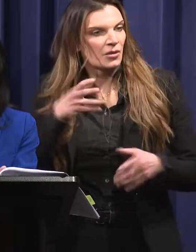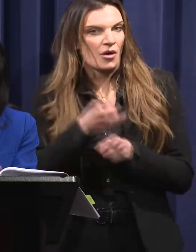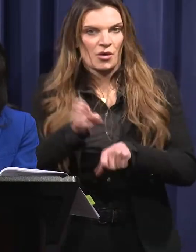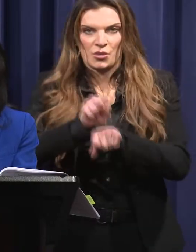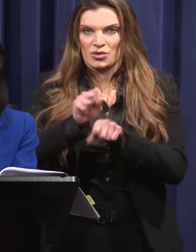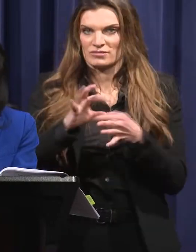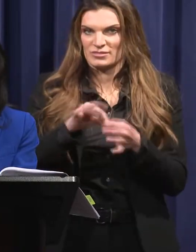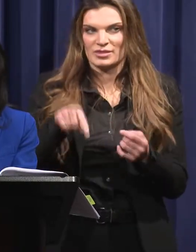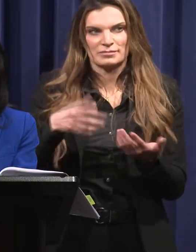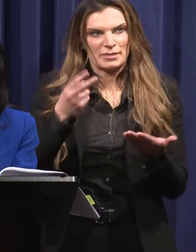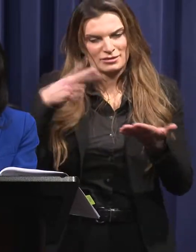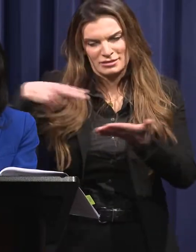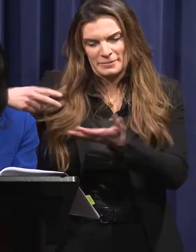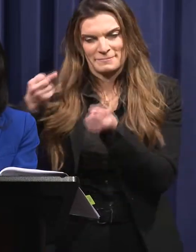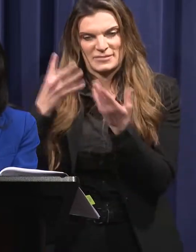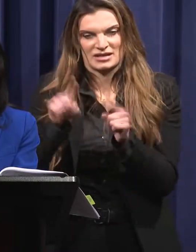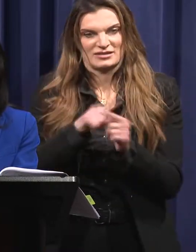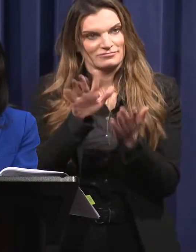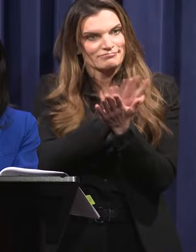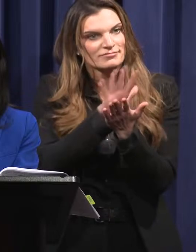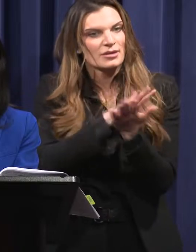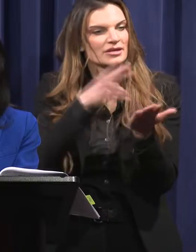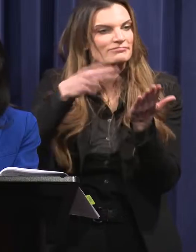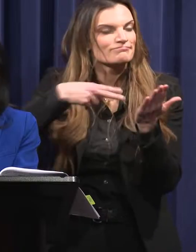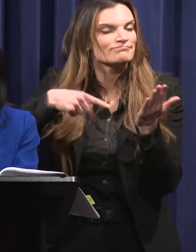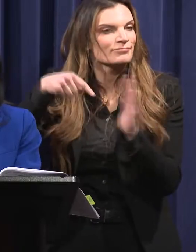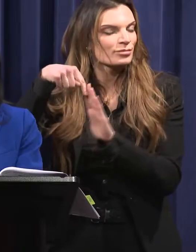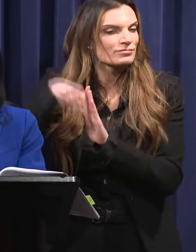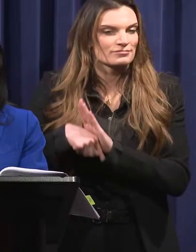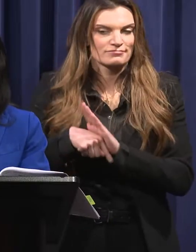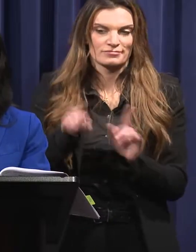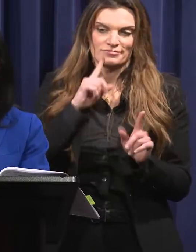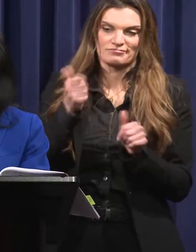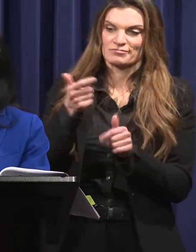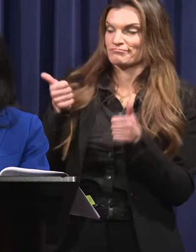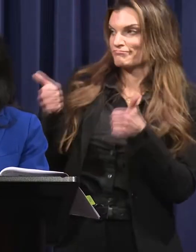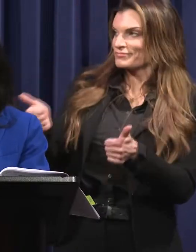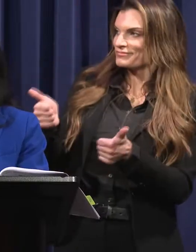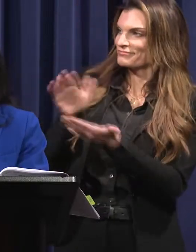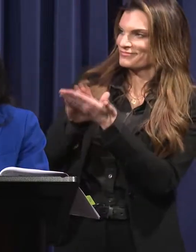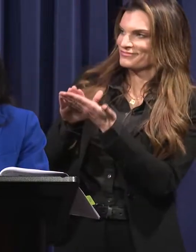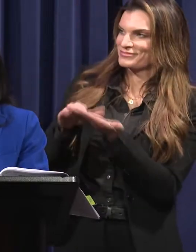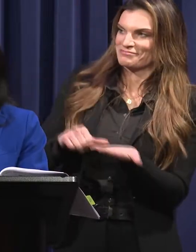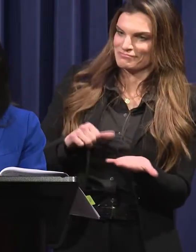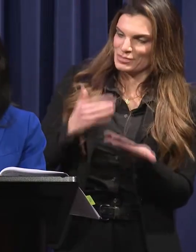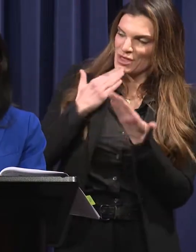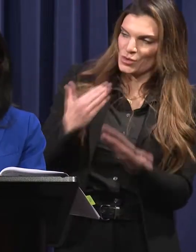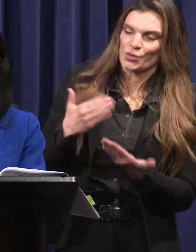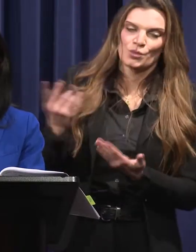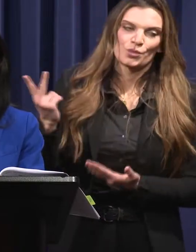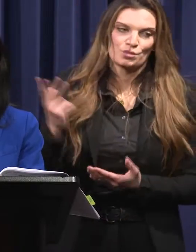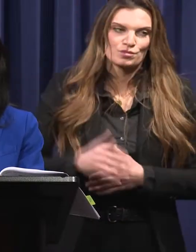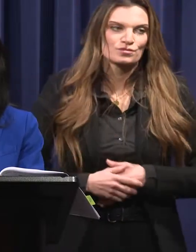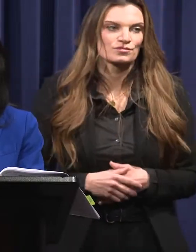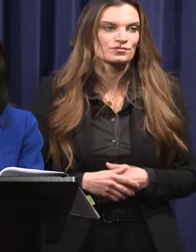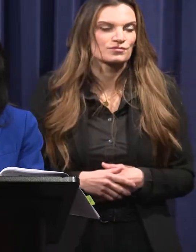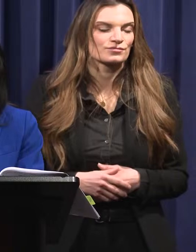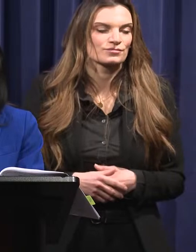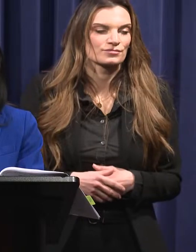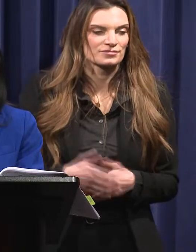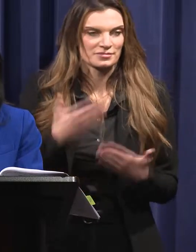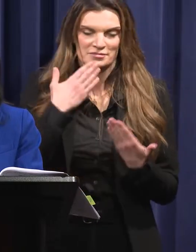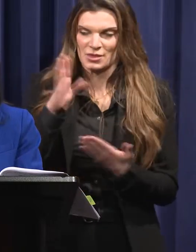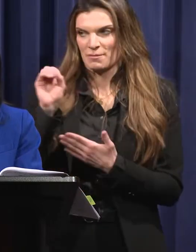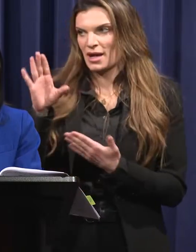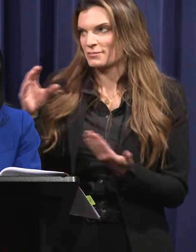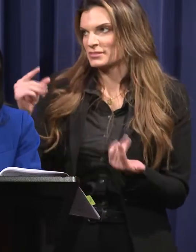reviewed an unknown number of documents and have done really an outstanding job of pouring through all this. So thank you so much, Gage and